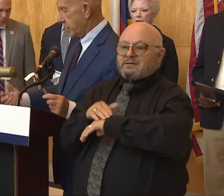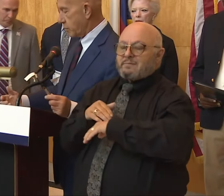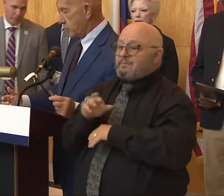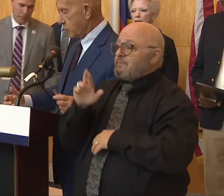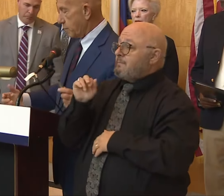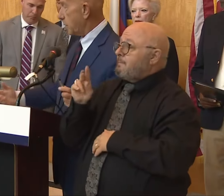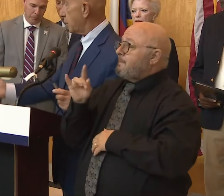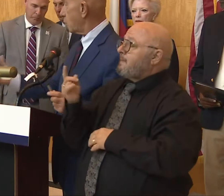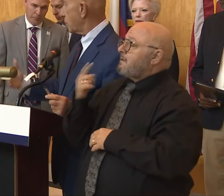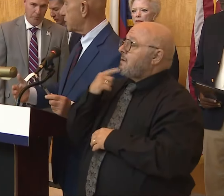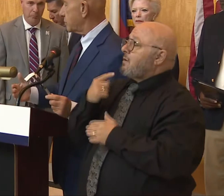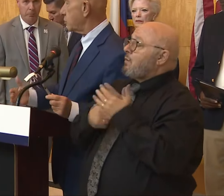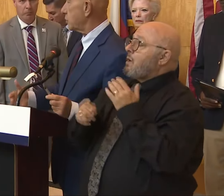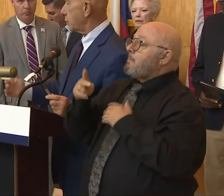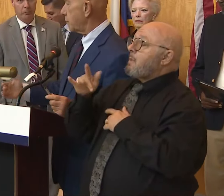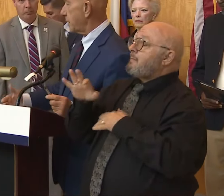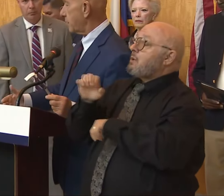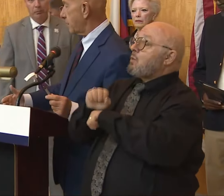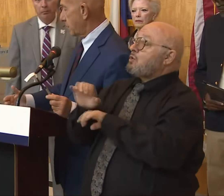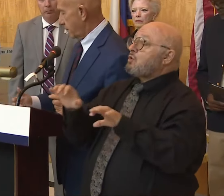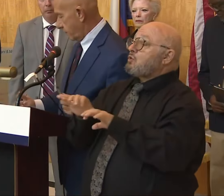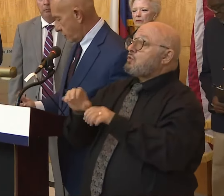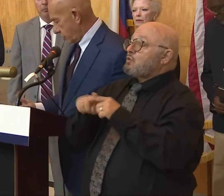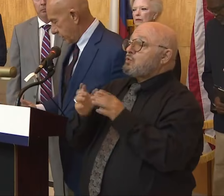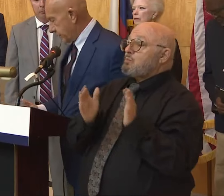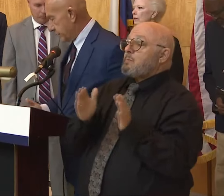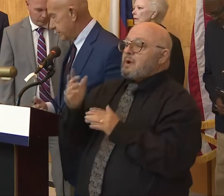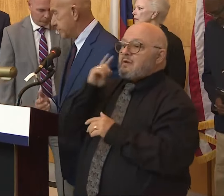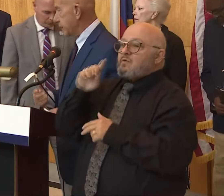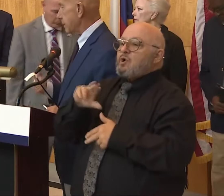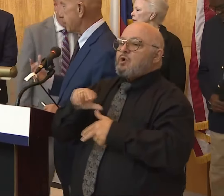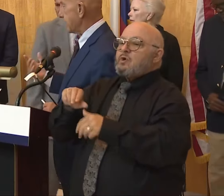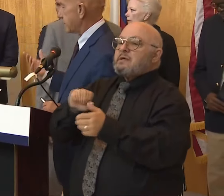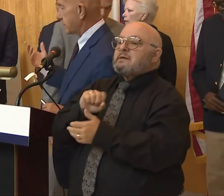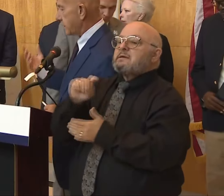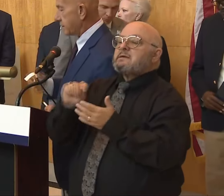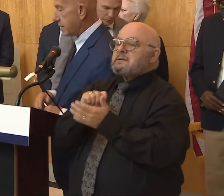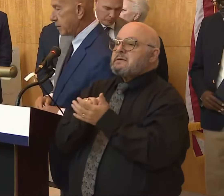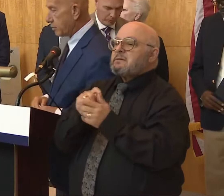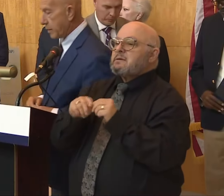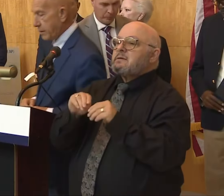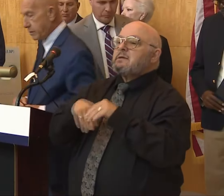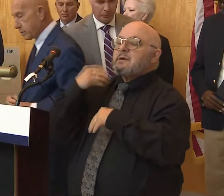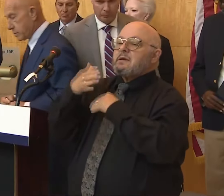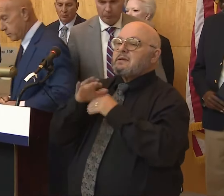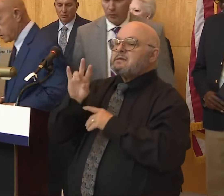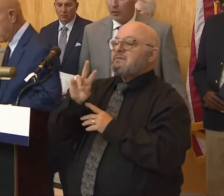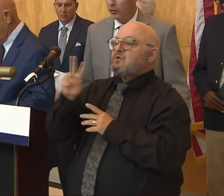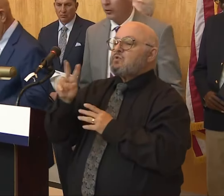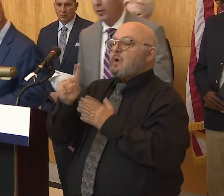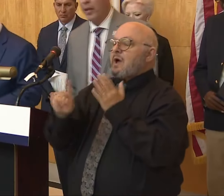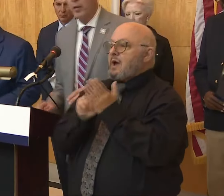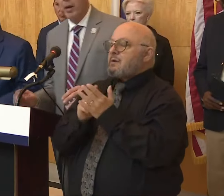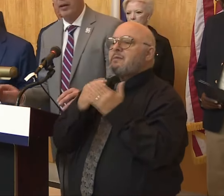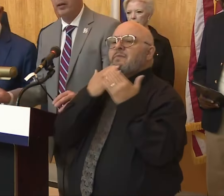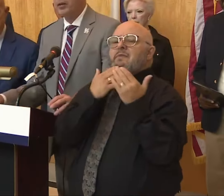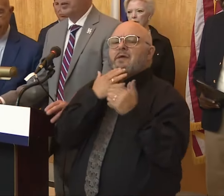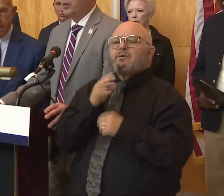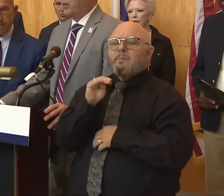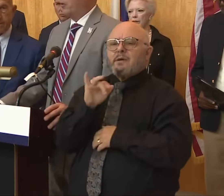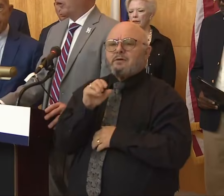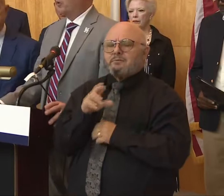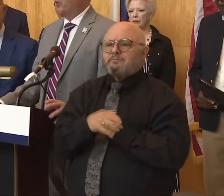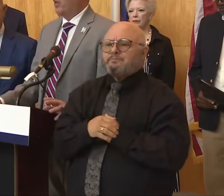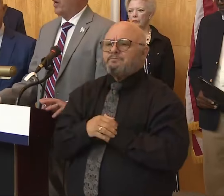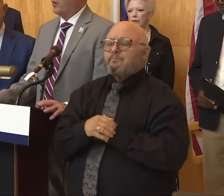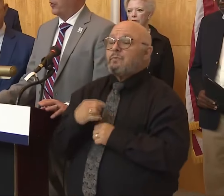you share with us what Public Works is doing to prepare for hurricane season in the next 72 hours? Certainly. Thank you, Mayor.